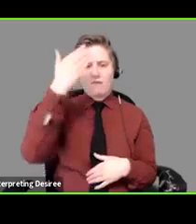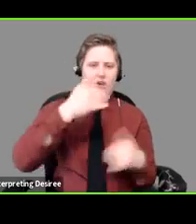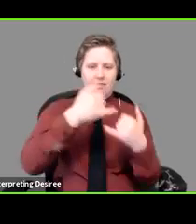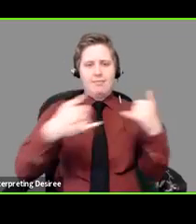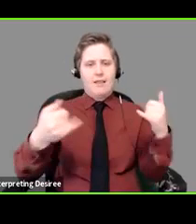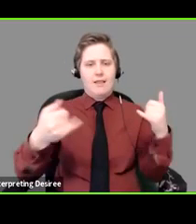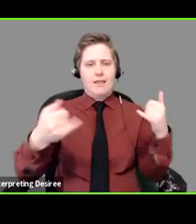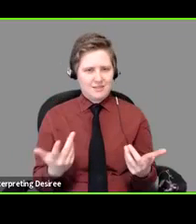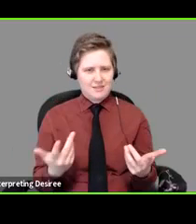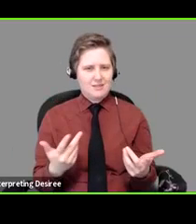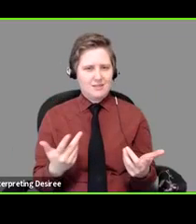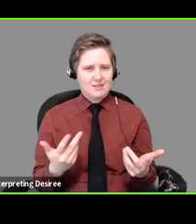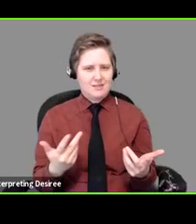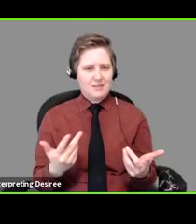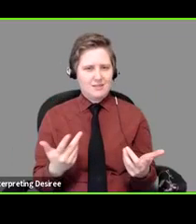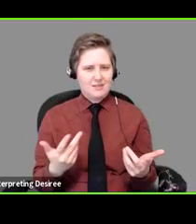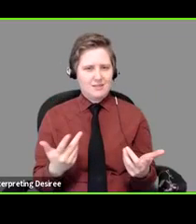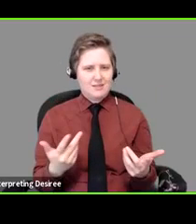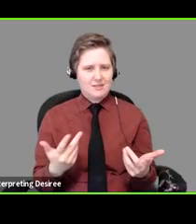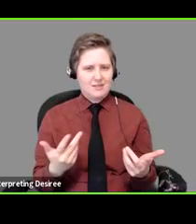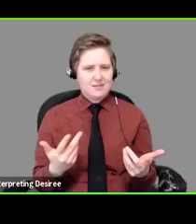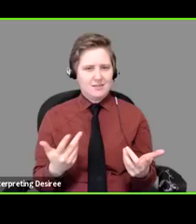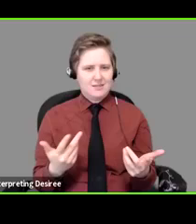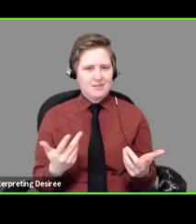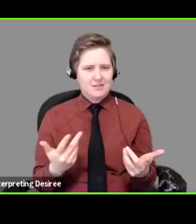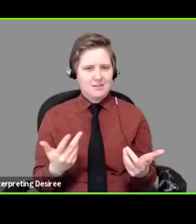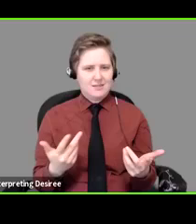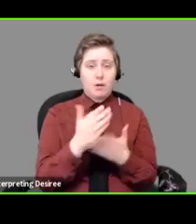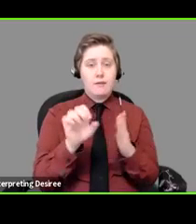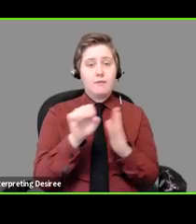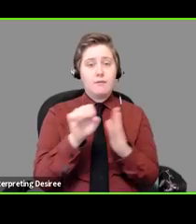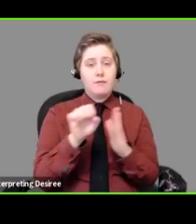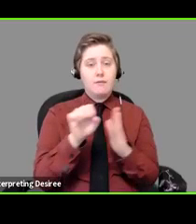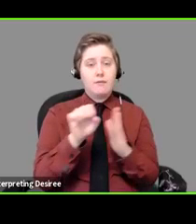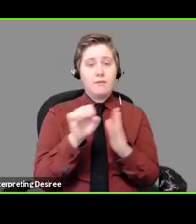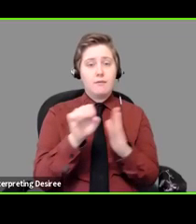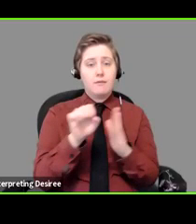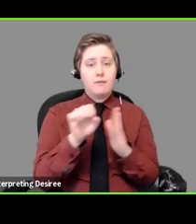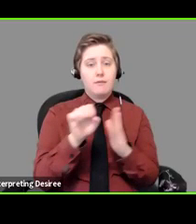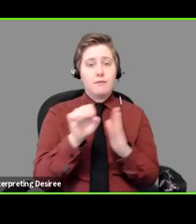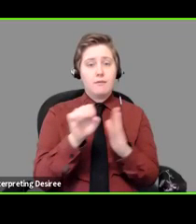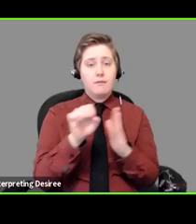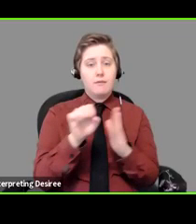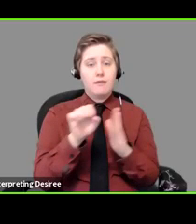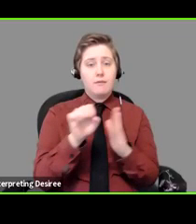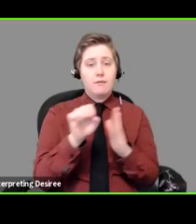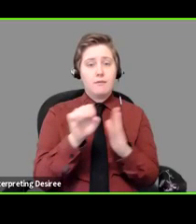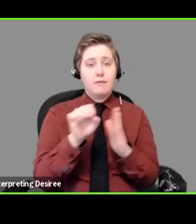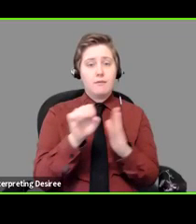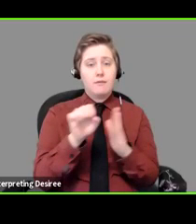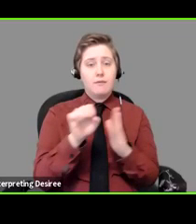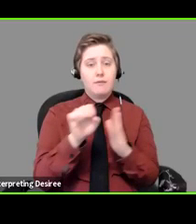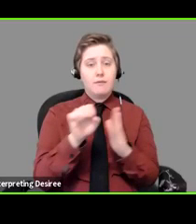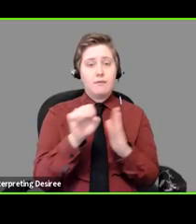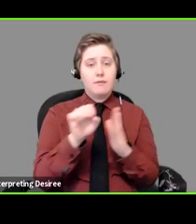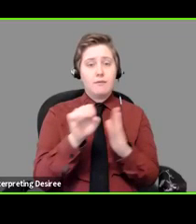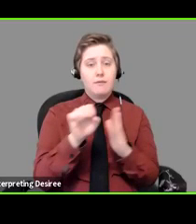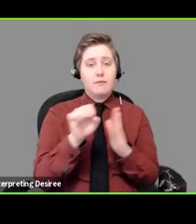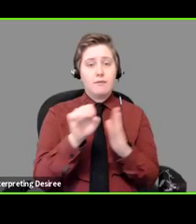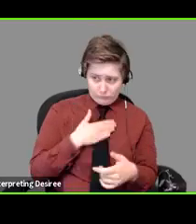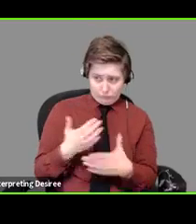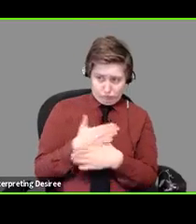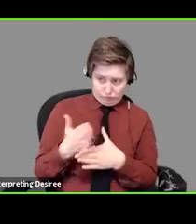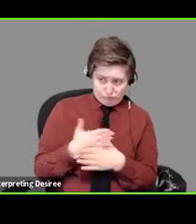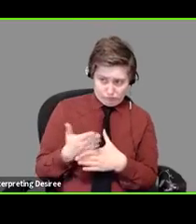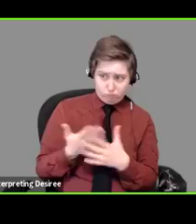been doing well in our portion of the state. So the Ohio Department of Health asked if I'd be willing to share those modules